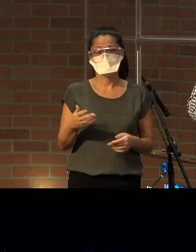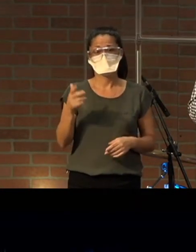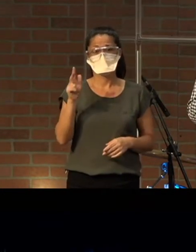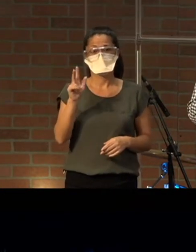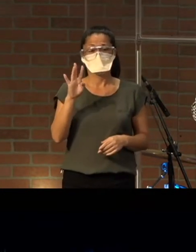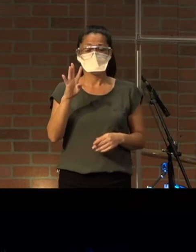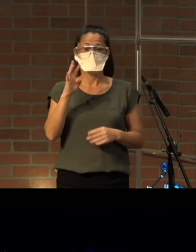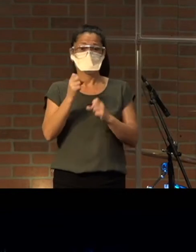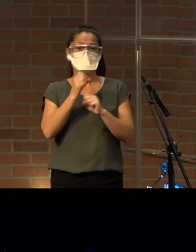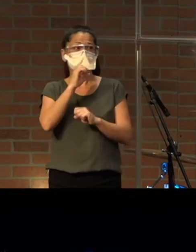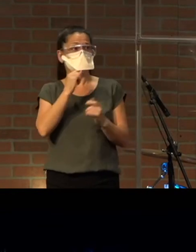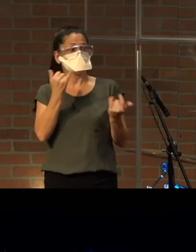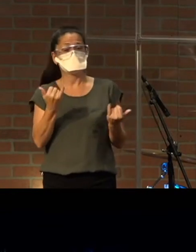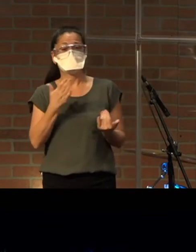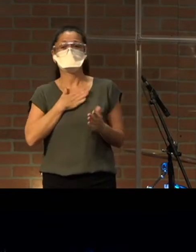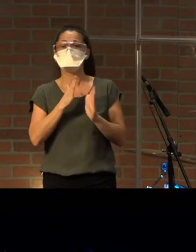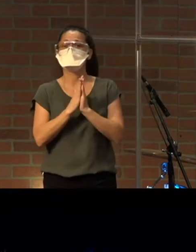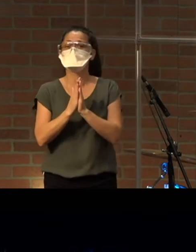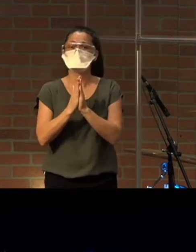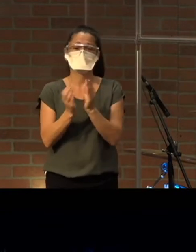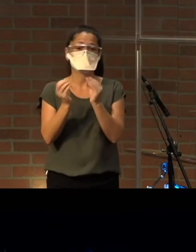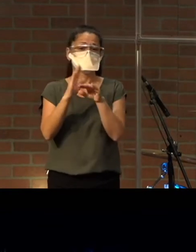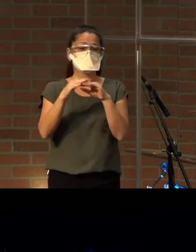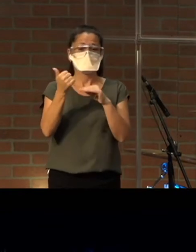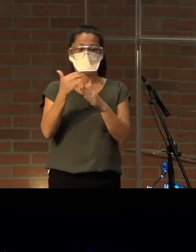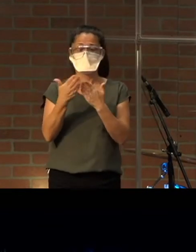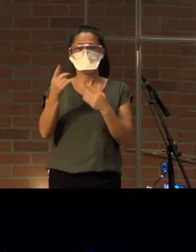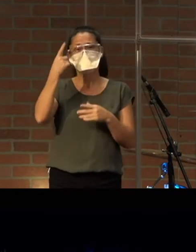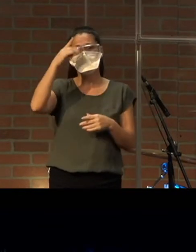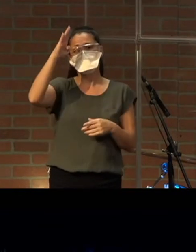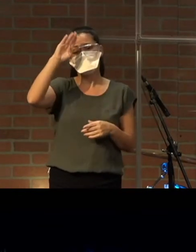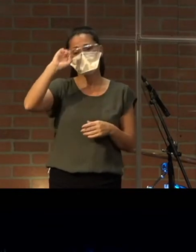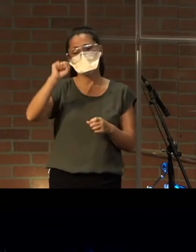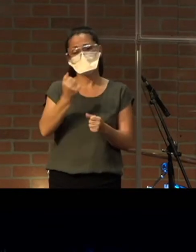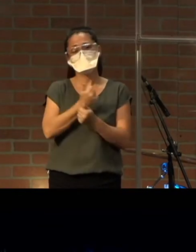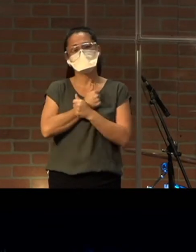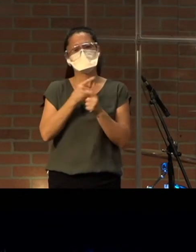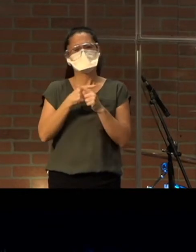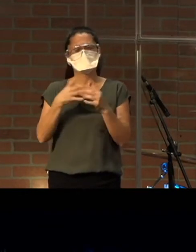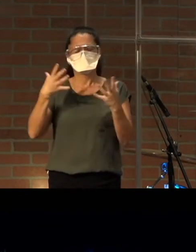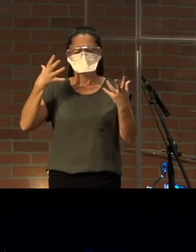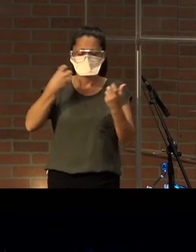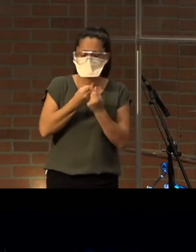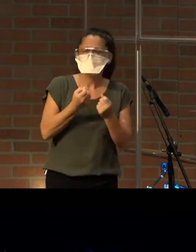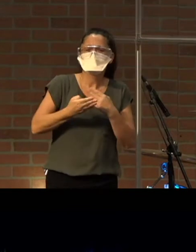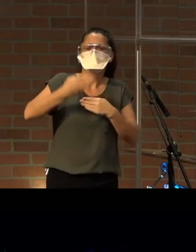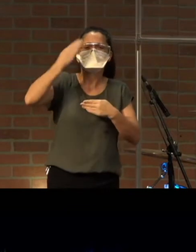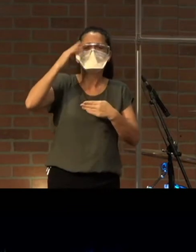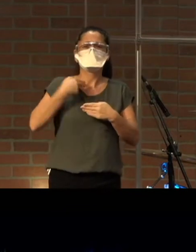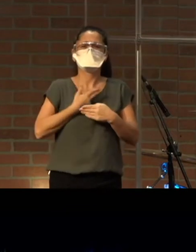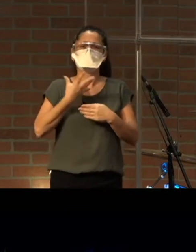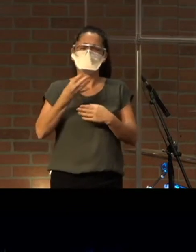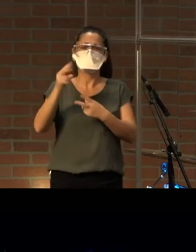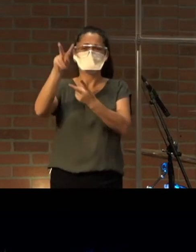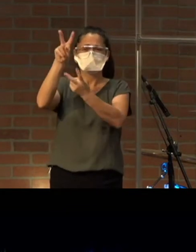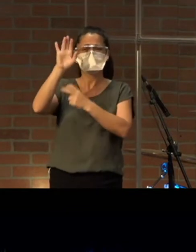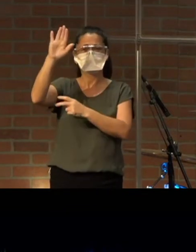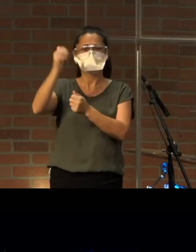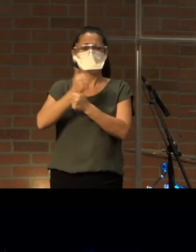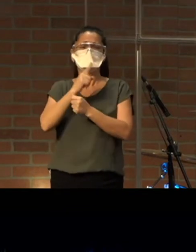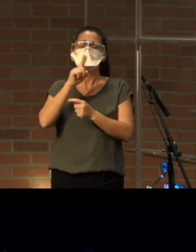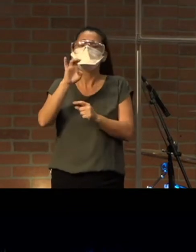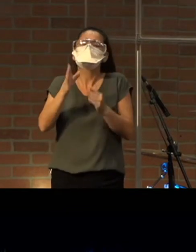than anything else, is for God's love to crash over us. And receiving his love should be so easy,